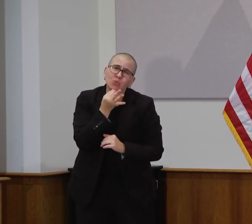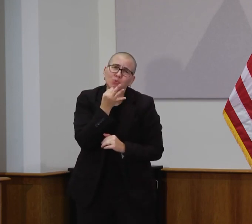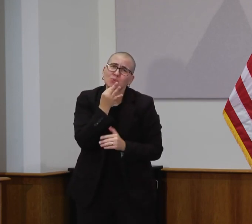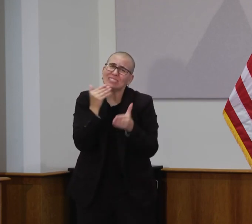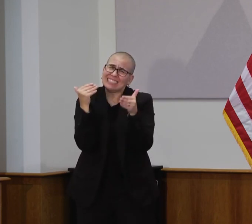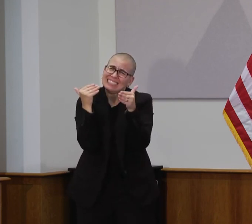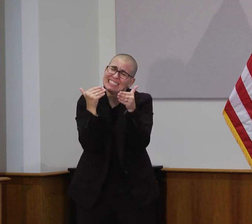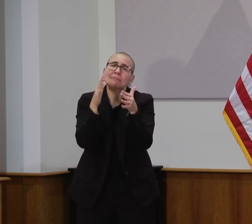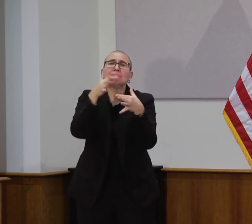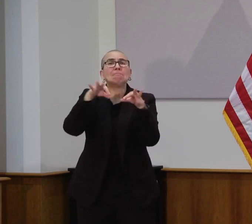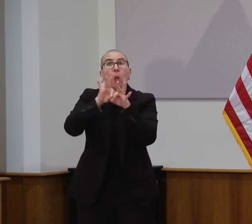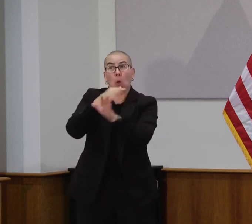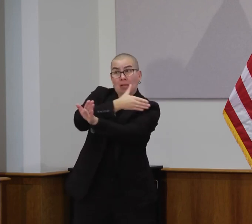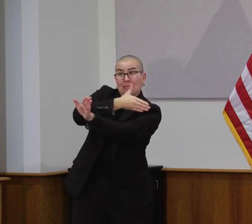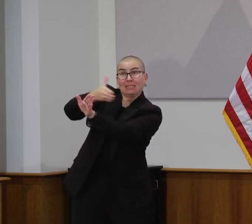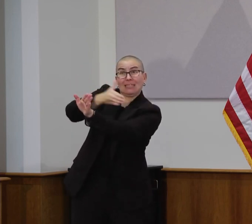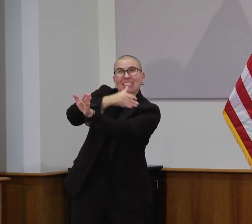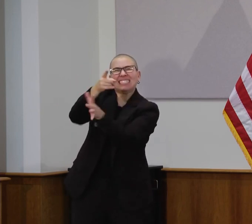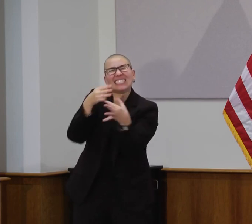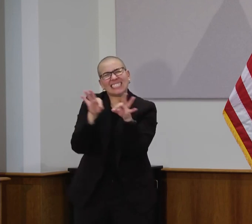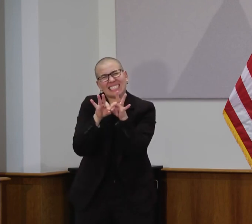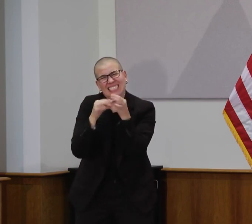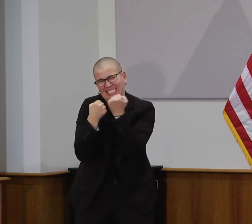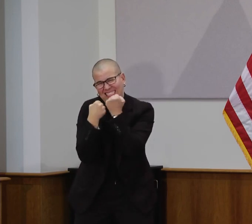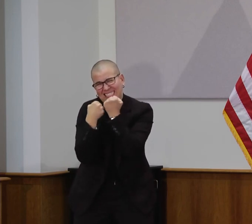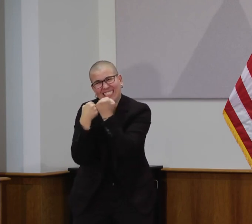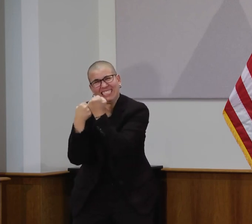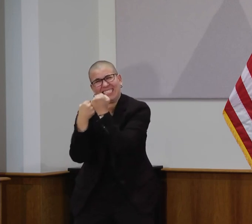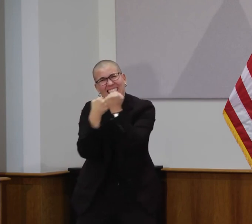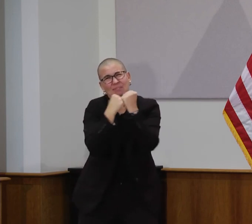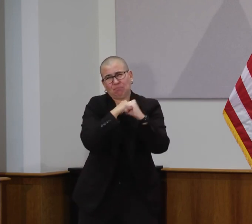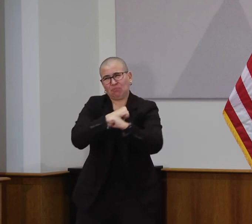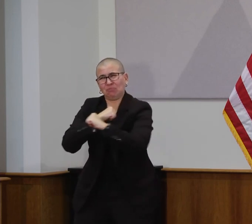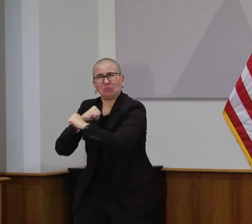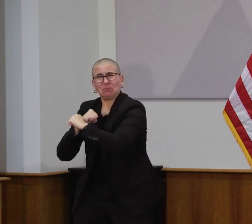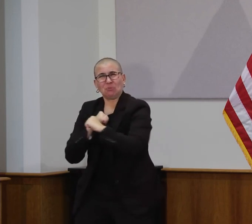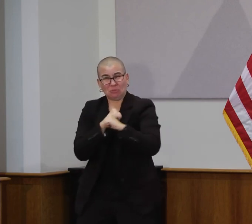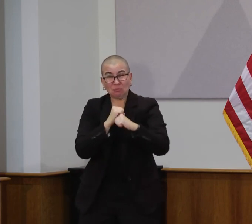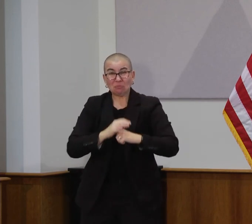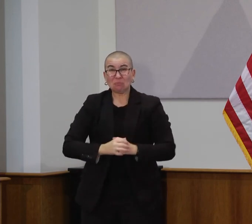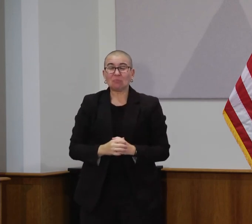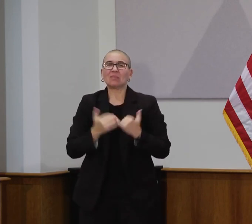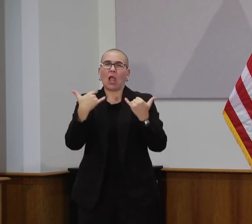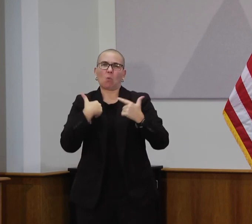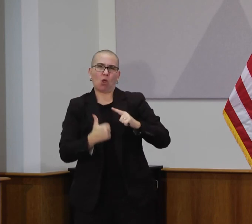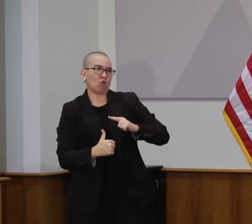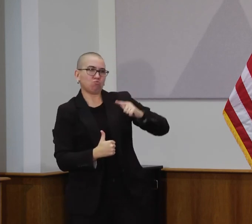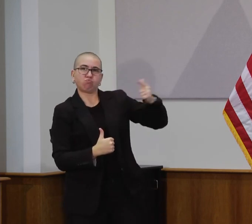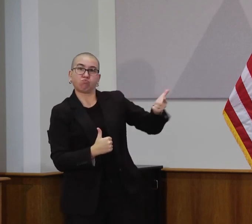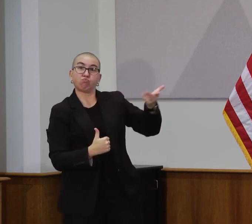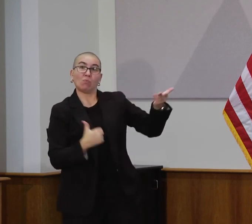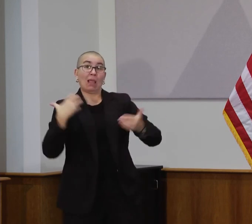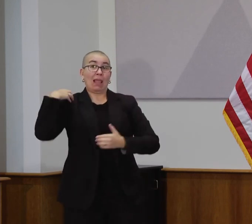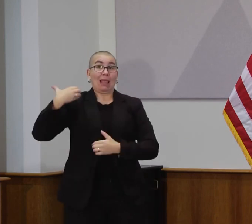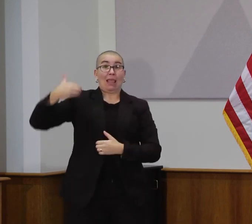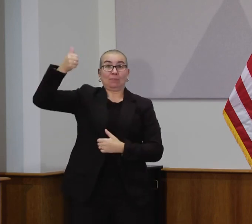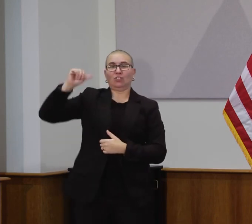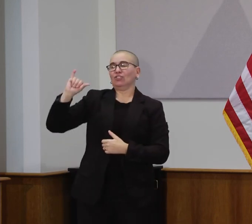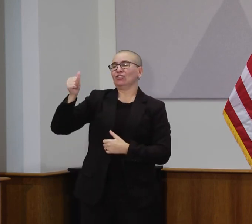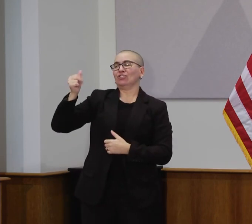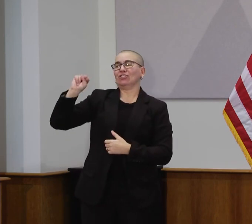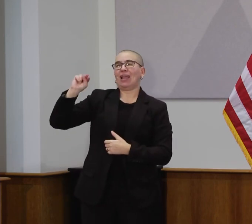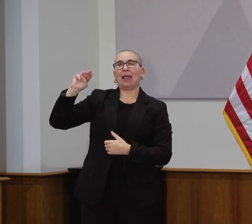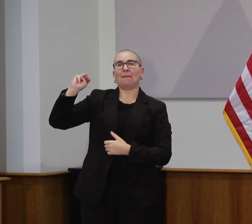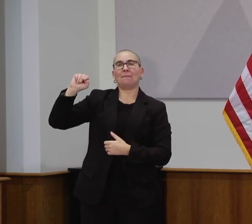one another. Let's just push it a little while further. So with that, what I'd like to do is turn this over to Commissioner Malcolm. We'll hear a little bit, and